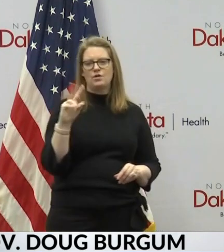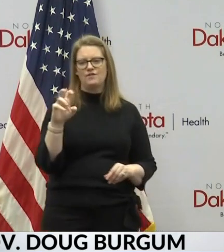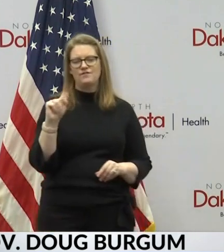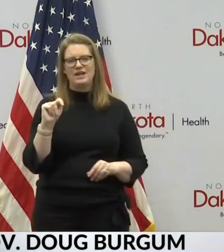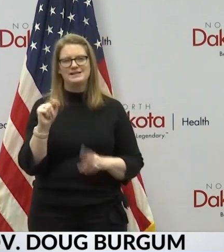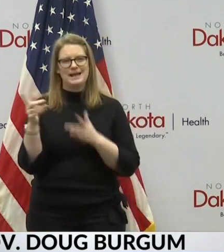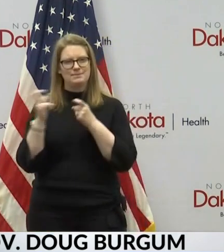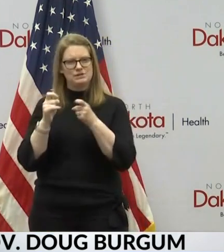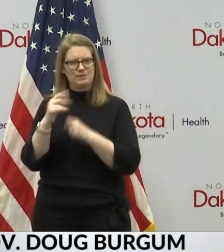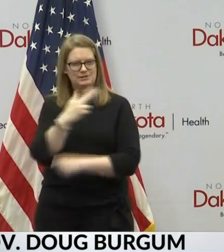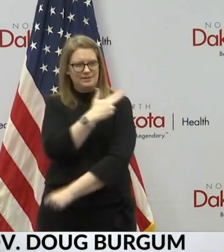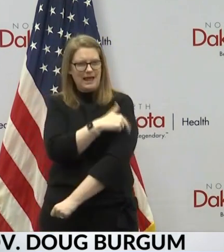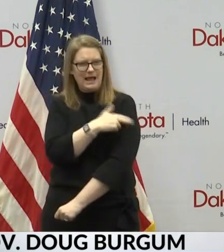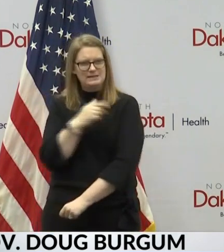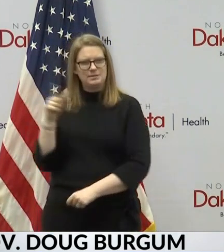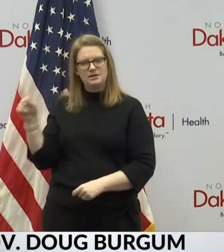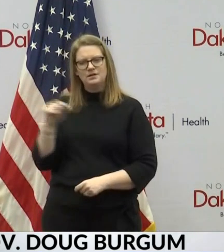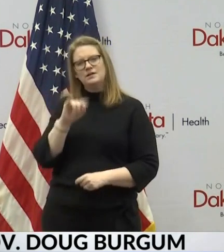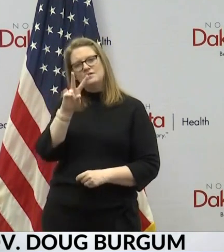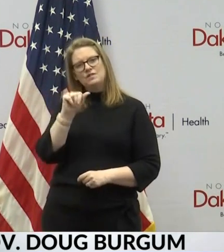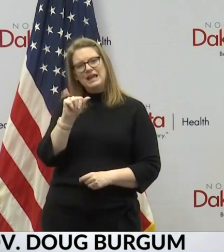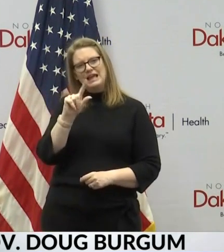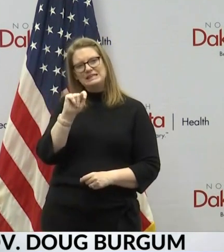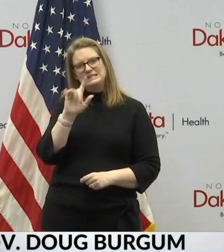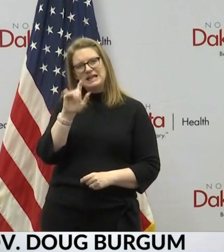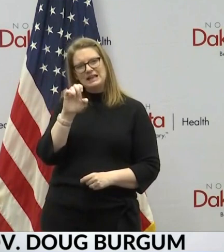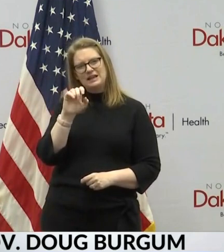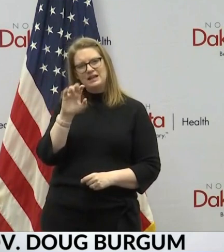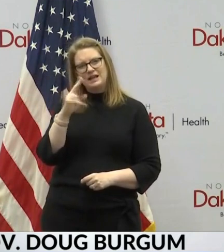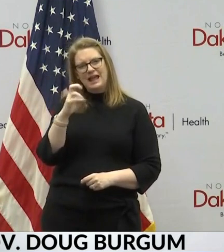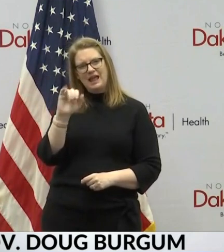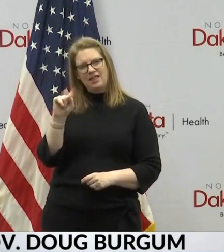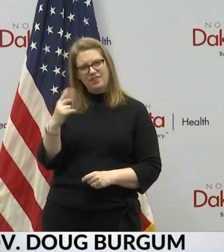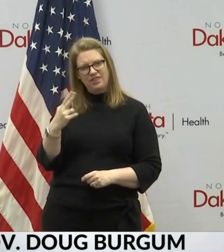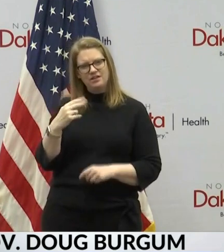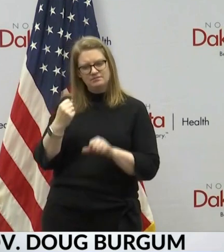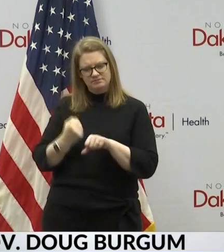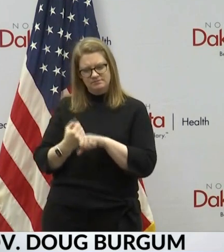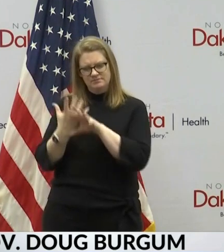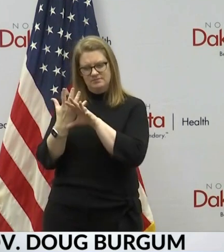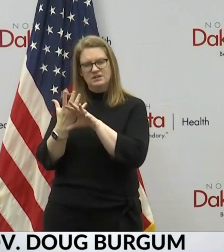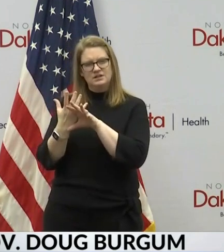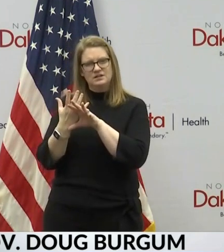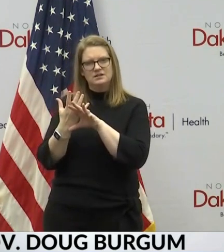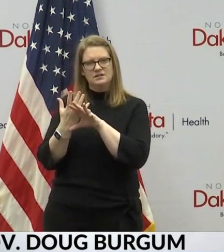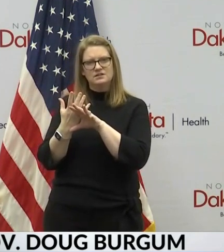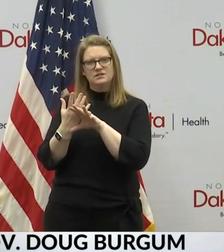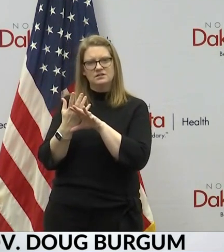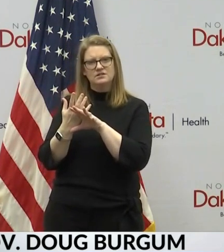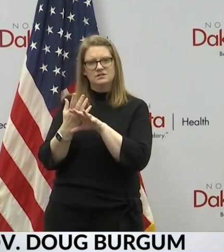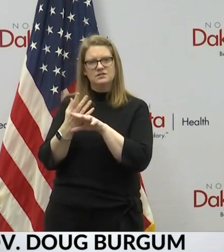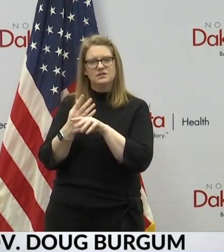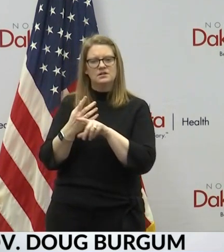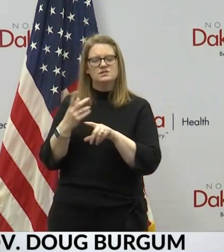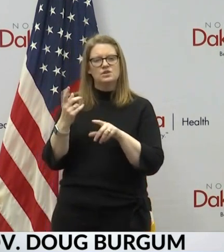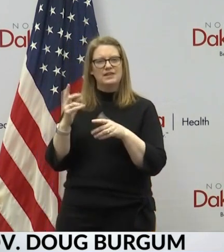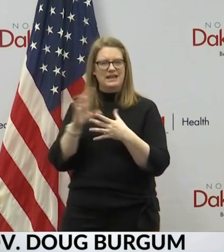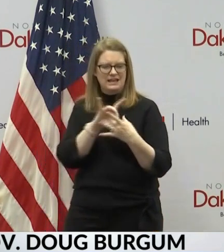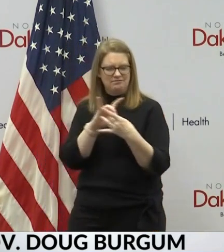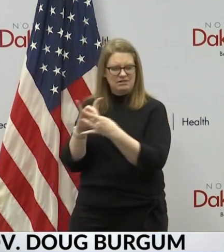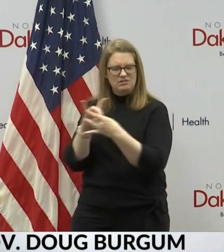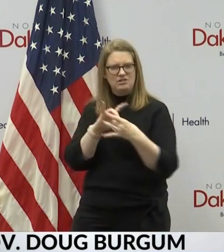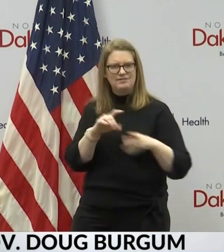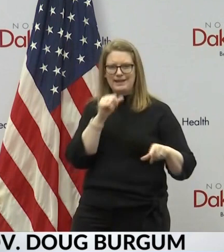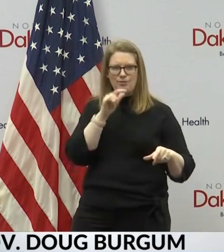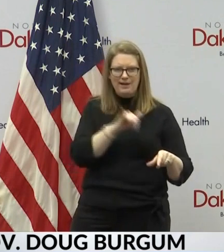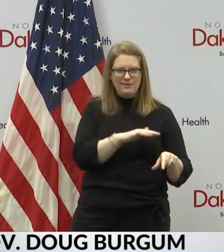Administration Hospital. VA Telehealth has a specific node that's available for residents' care without having to leave the Veterans Home